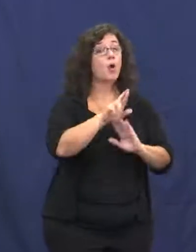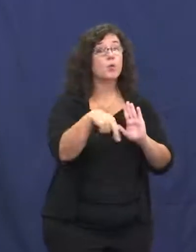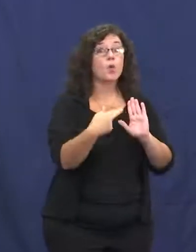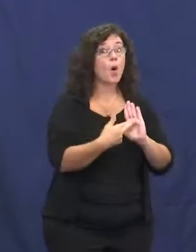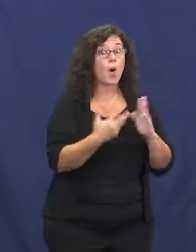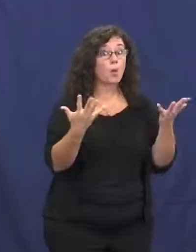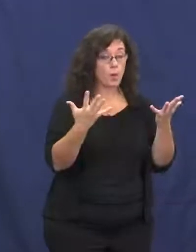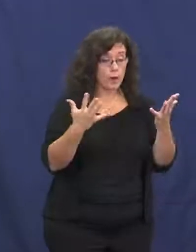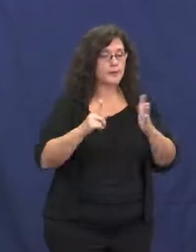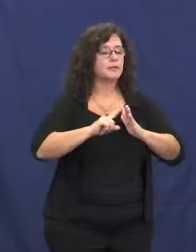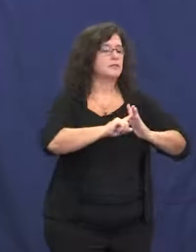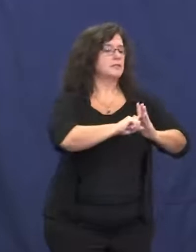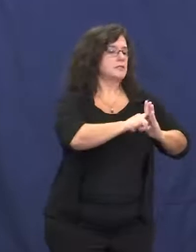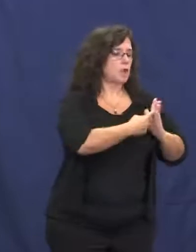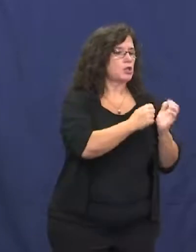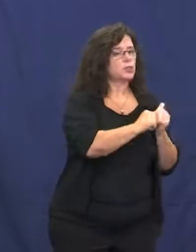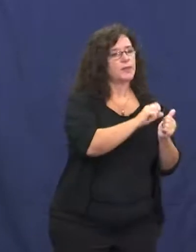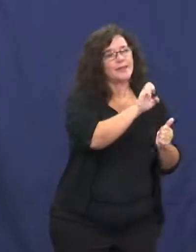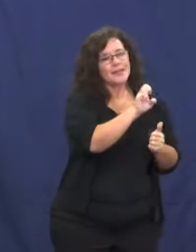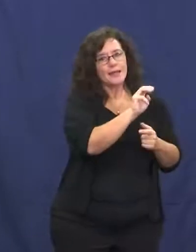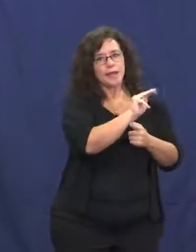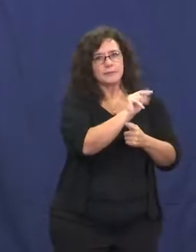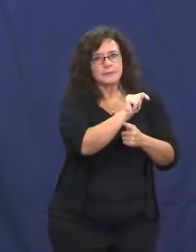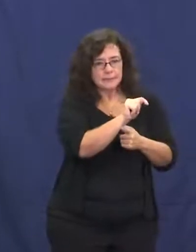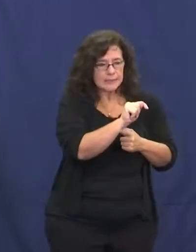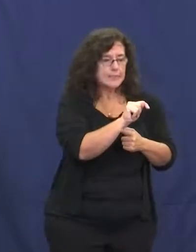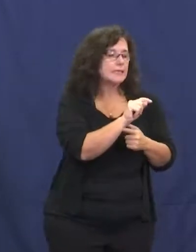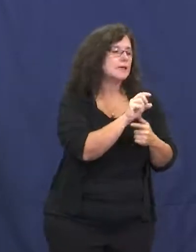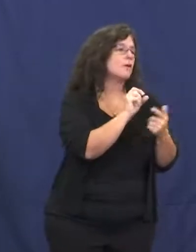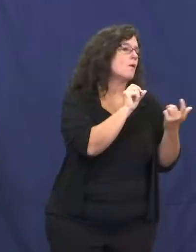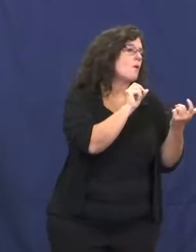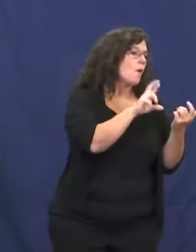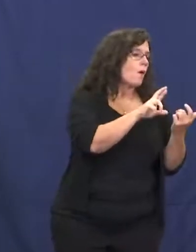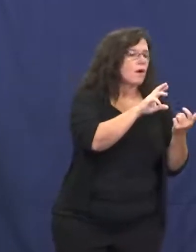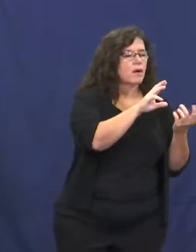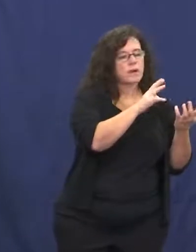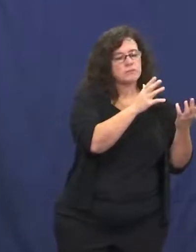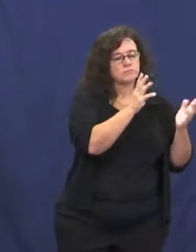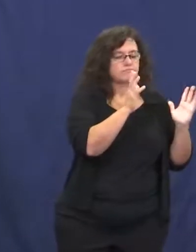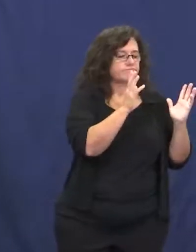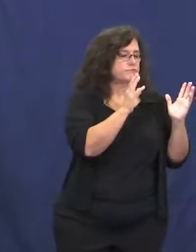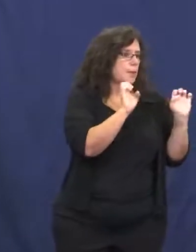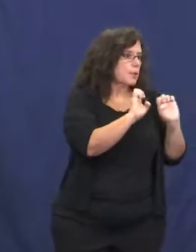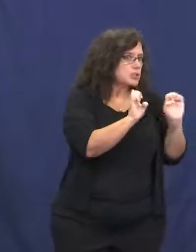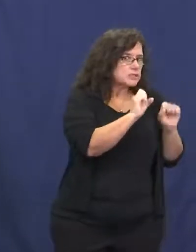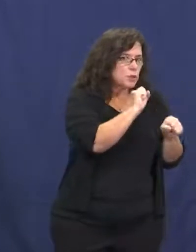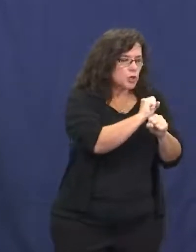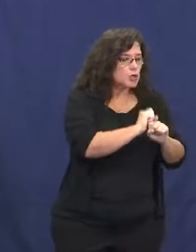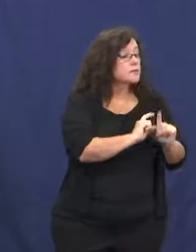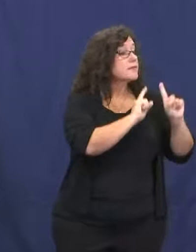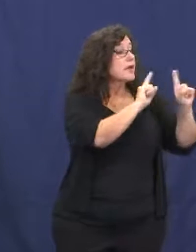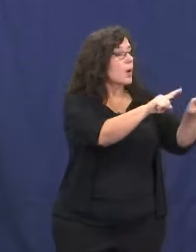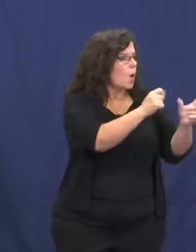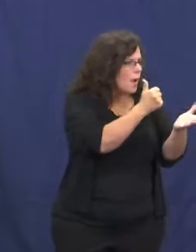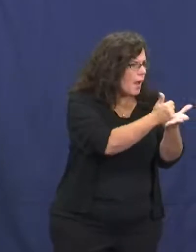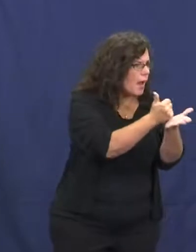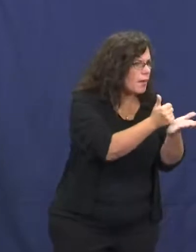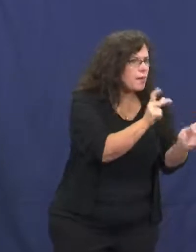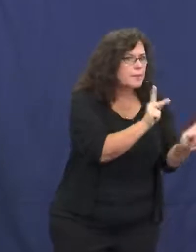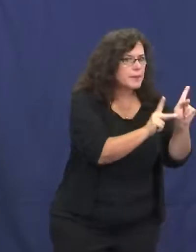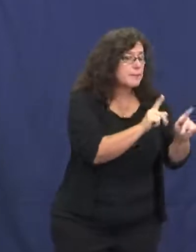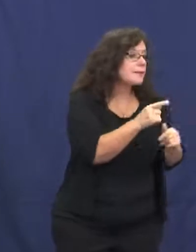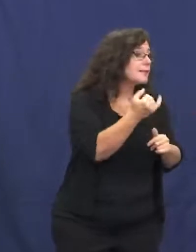medical services or the paramedics conducting fall prevention in the field. So when they go out into the field to take care of a patient who is